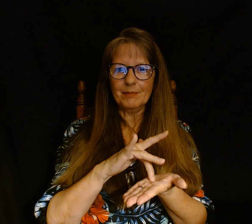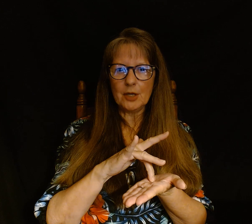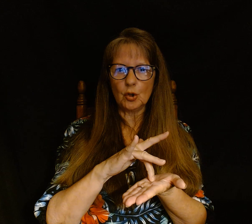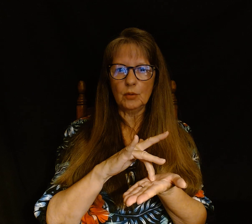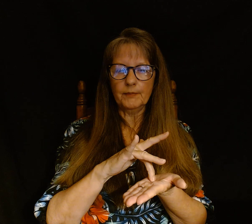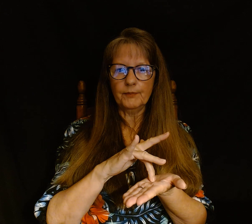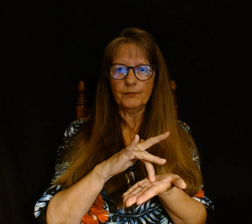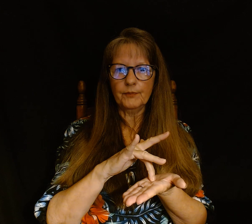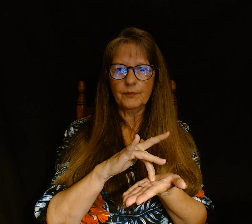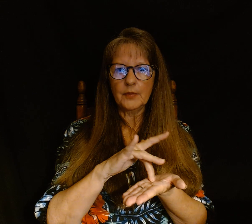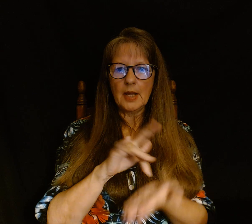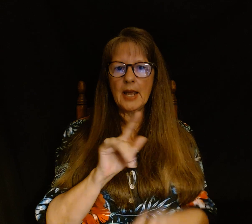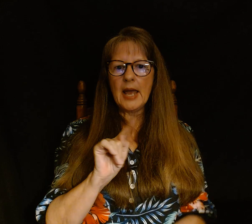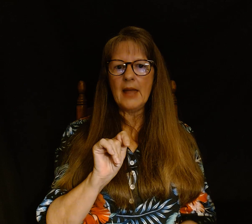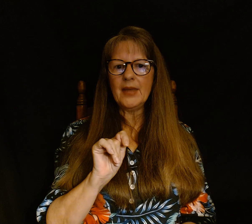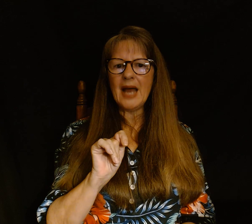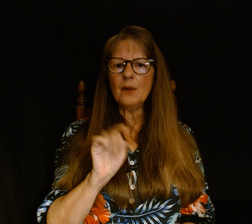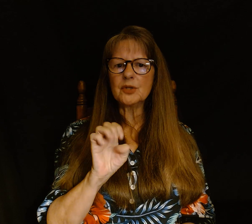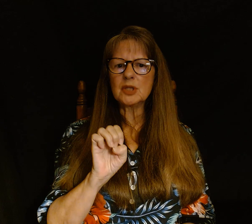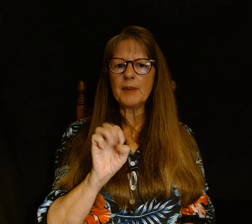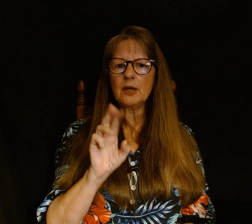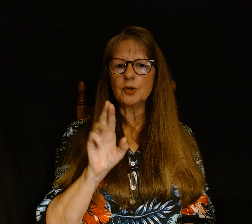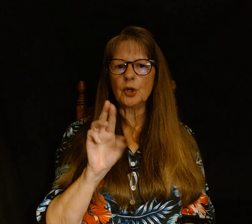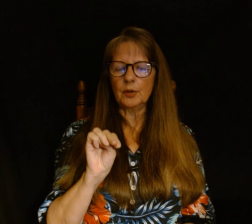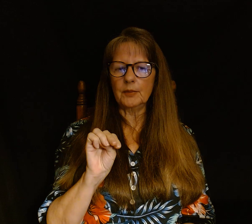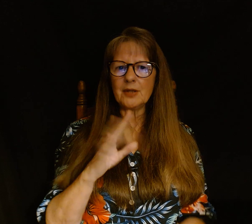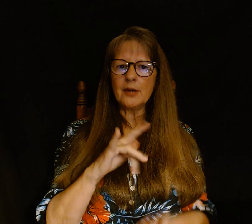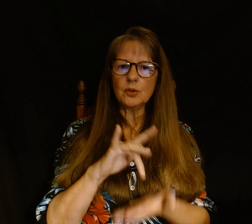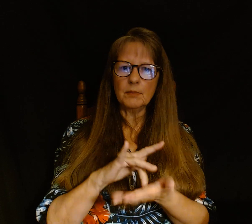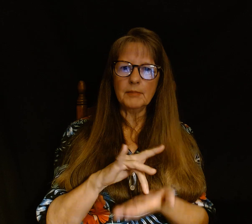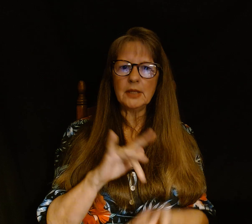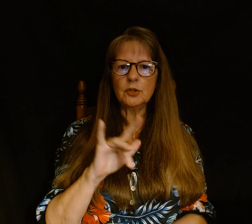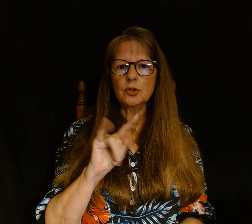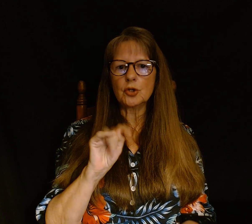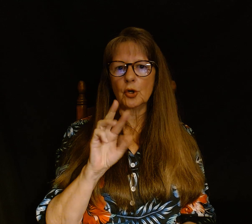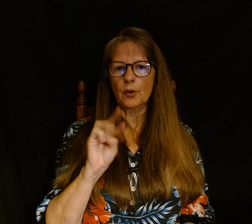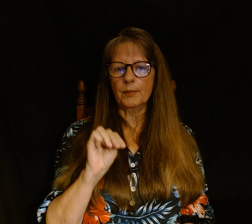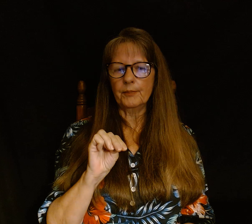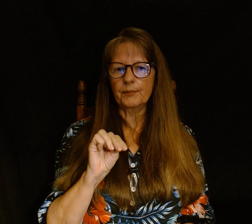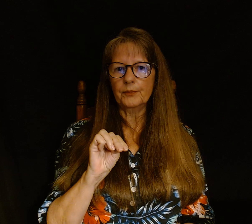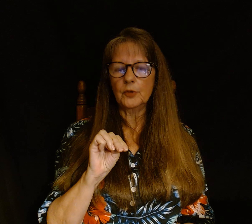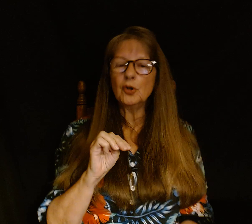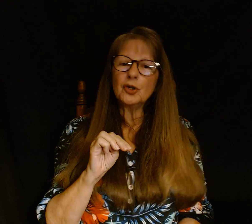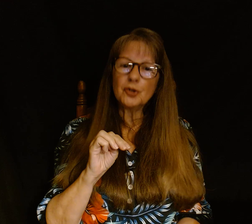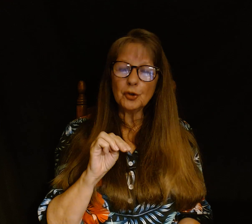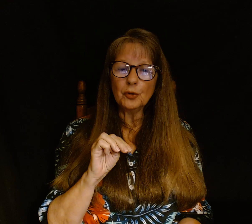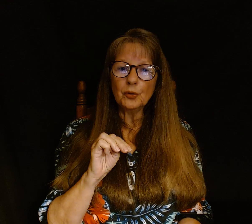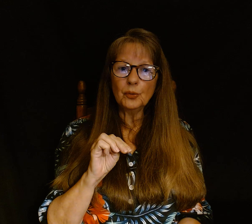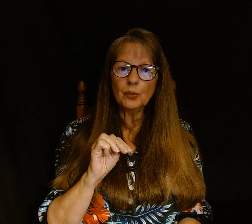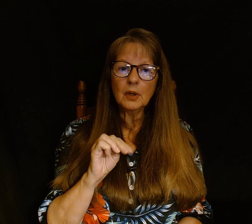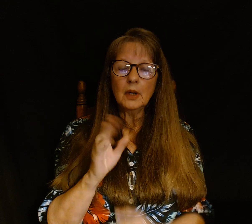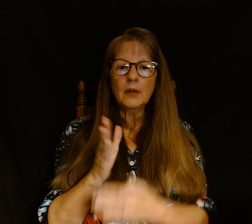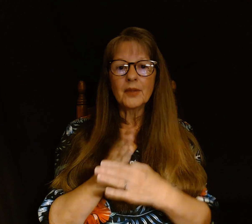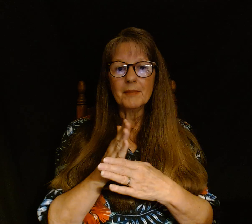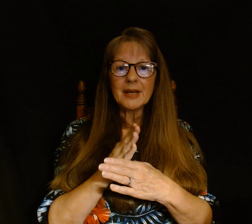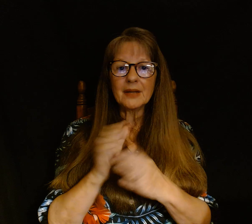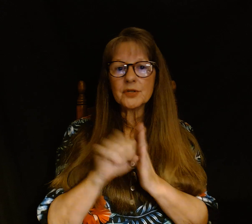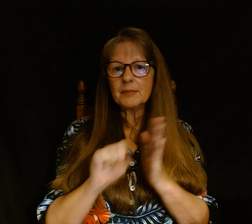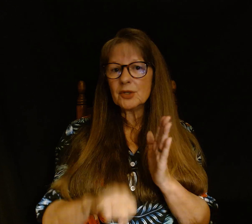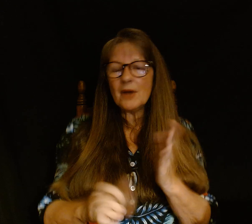Middle. And then I would spell term. That's how I do it. Midterm. You could do the middle of the semester. I've never